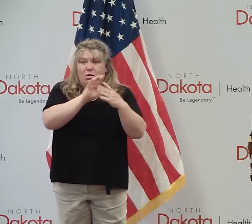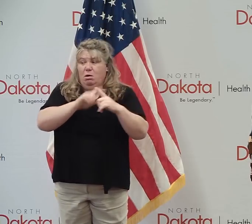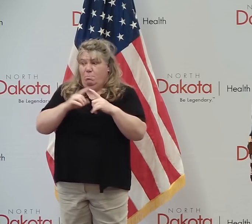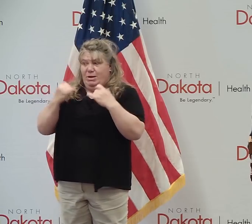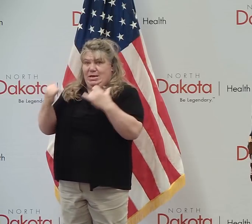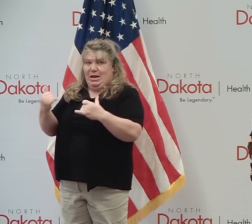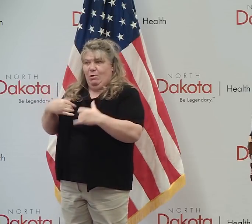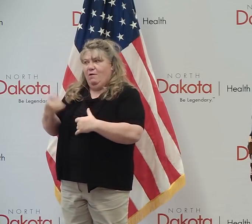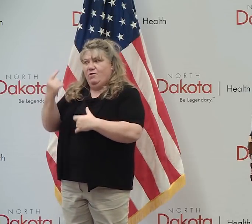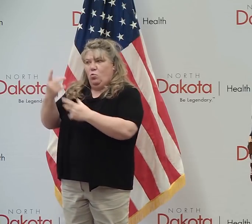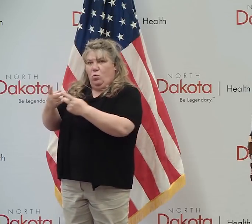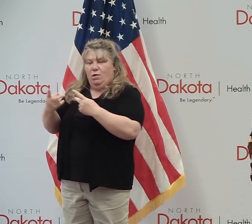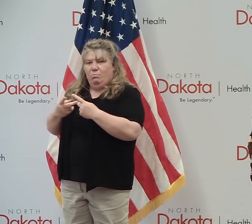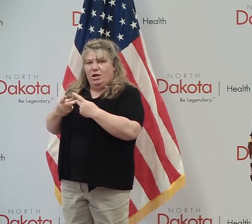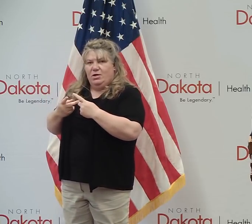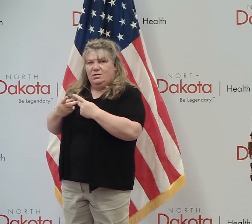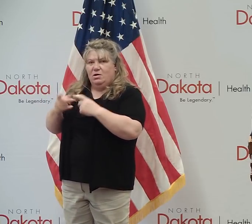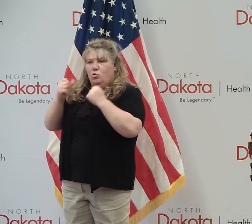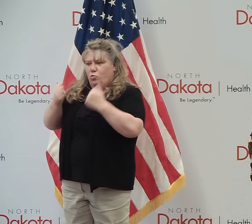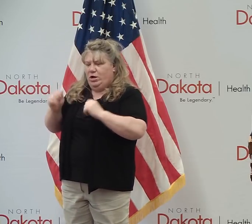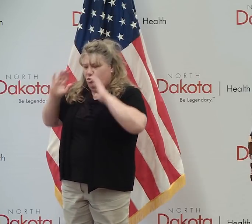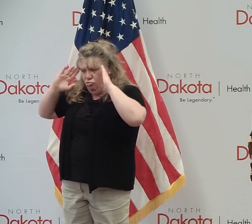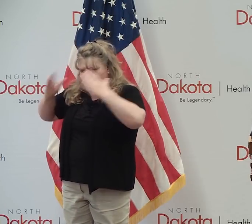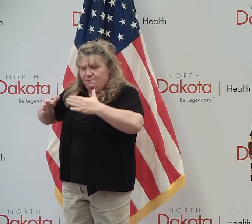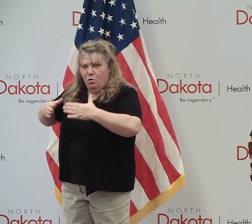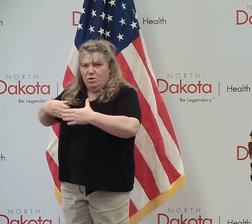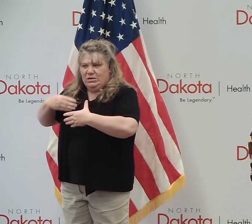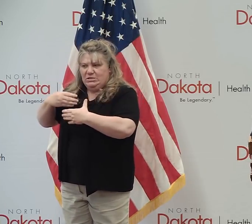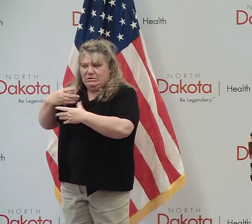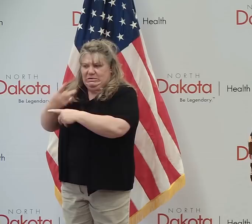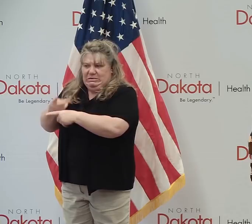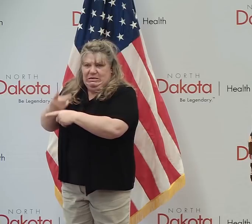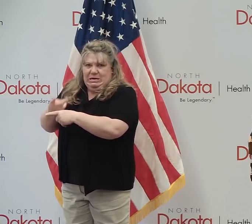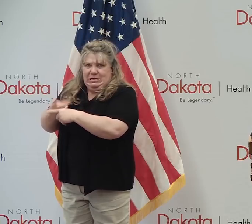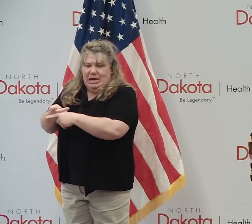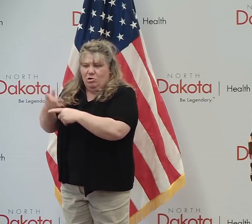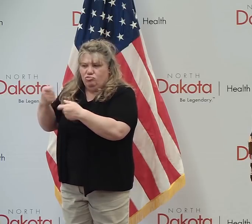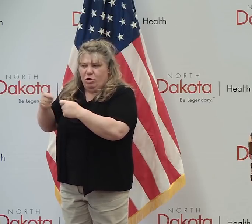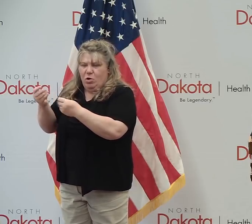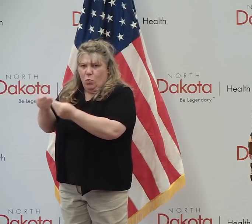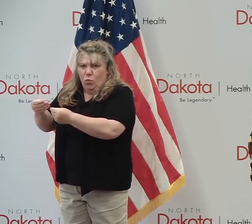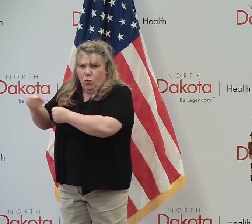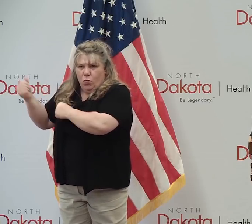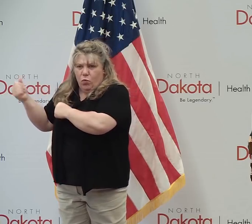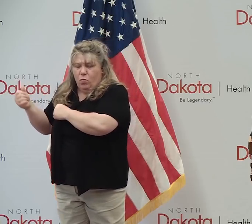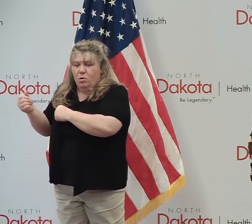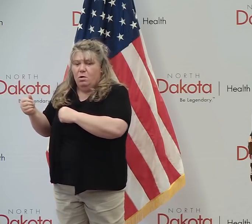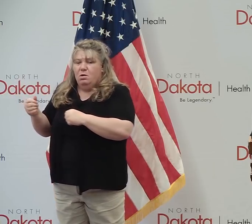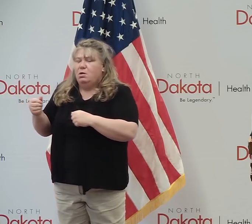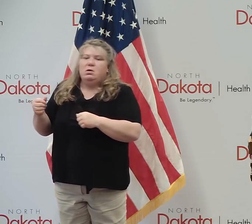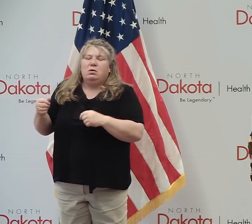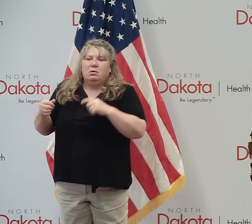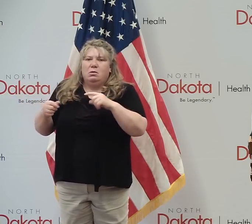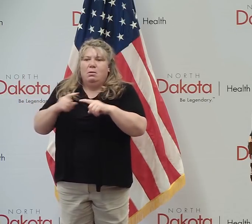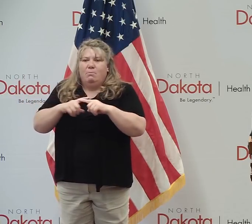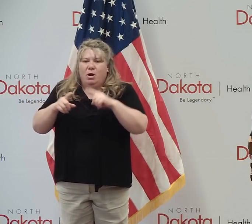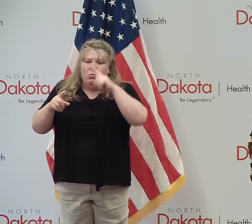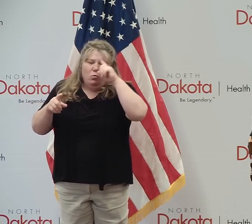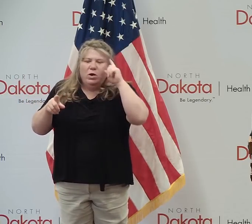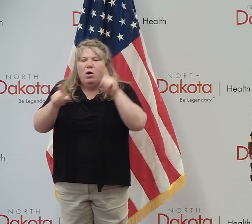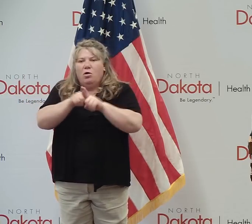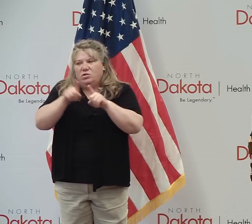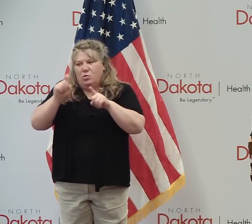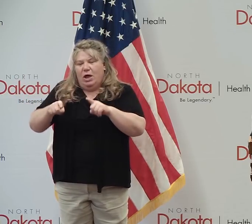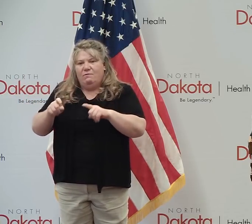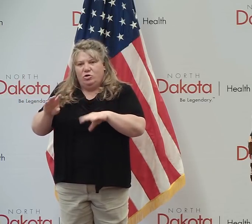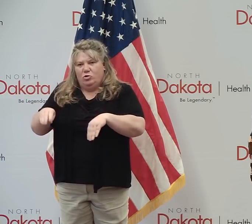opportunity to try to put out that fire there. And as I said, it's not going to go out unless we get it put out in Clay County too, and that's why we're